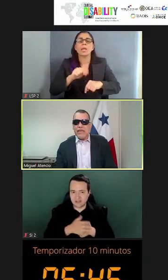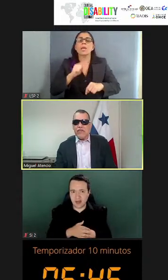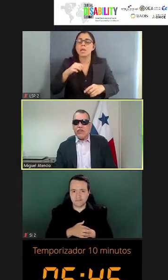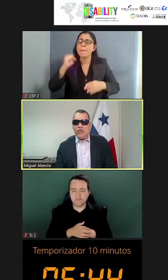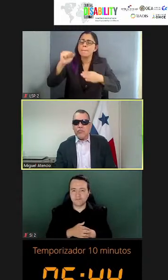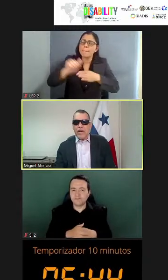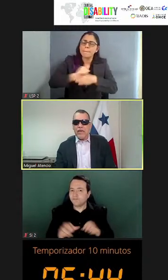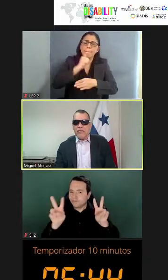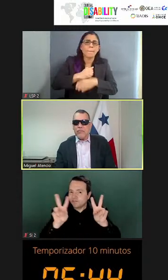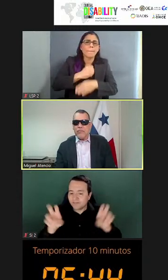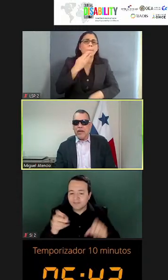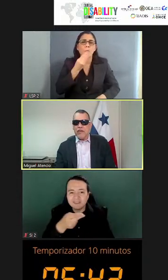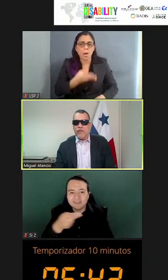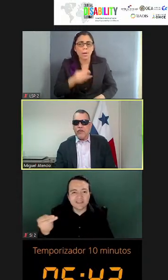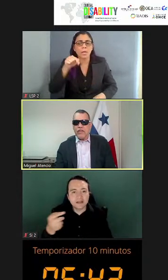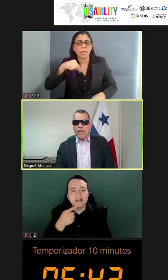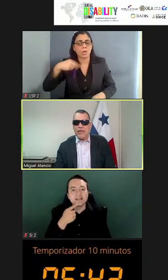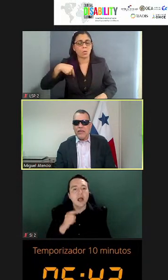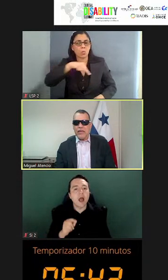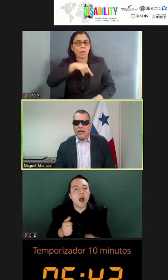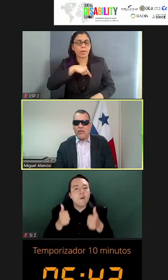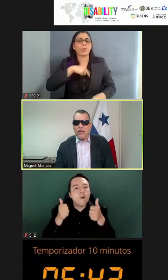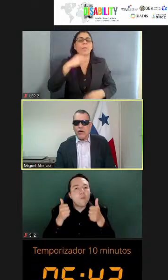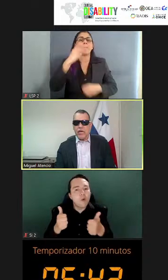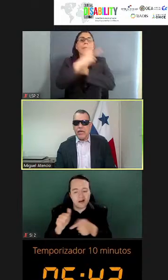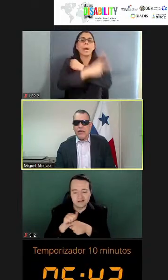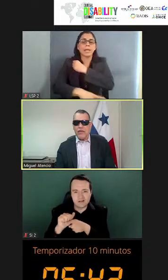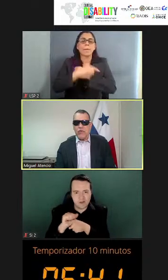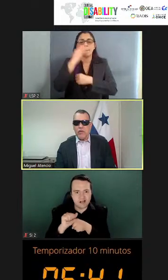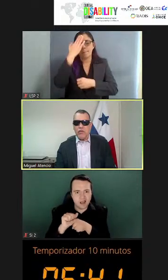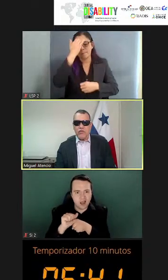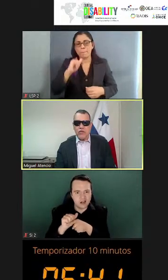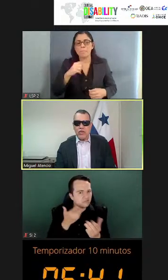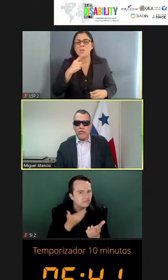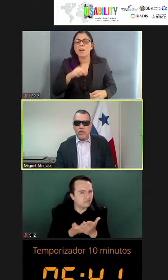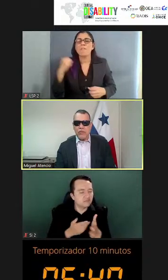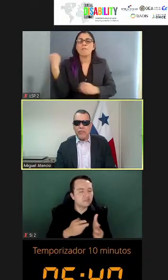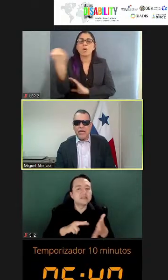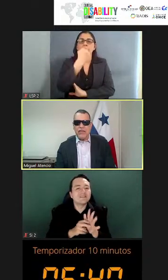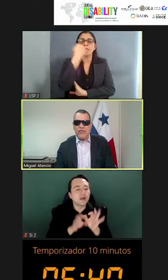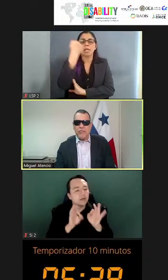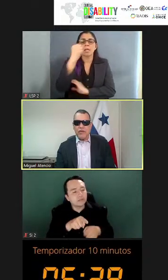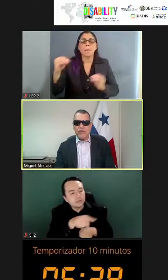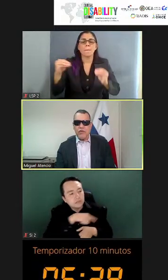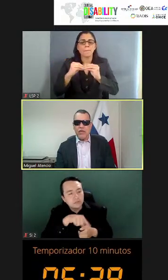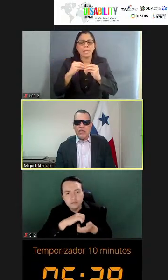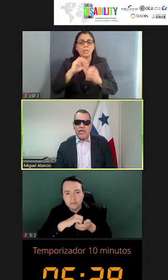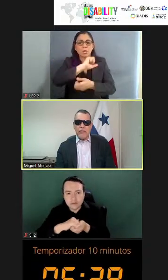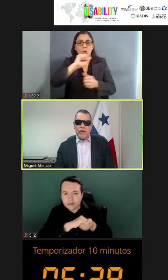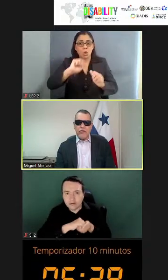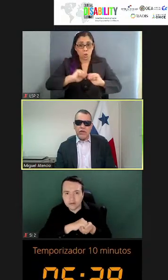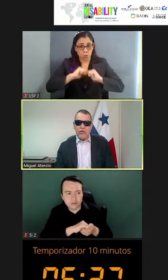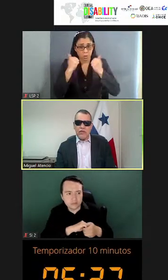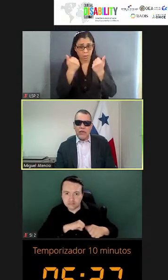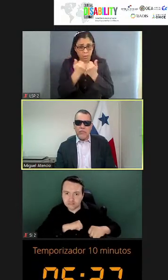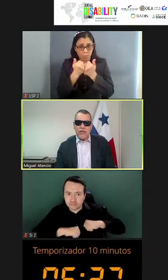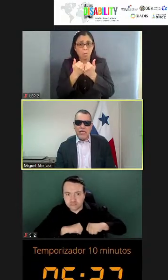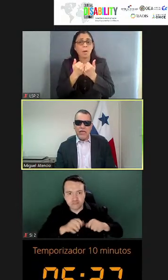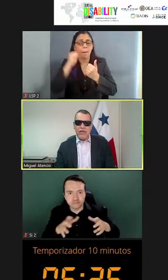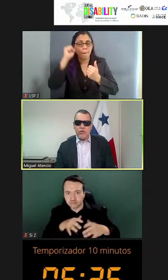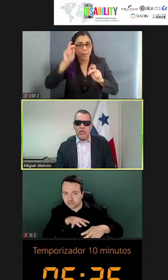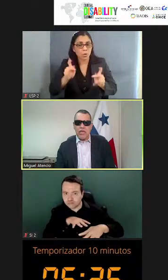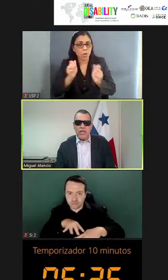disabilities and whenever we talk about good practices of our country to strengthen the associative movement and the